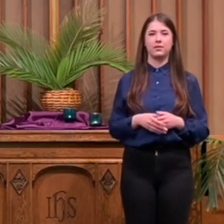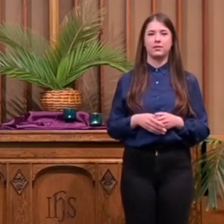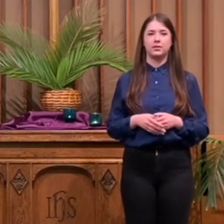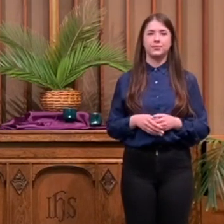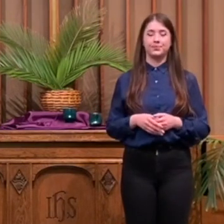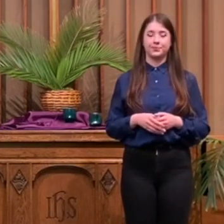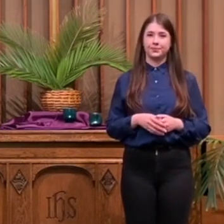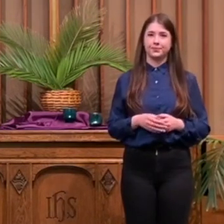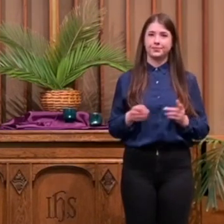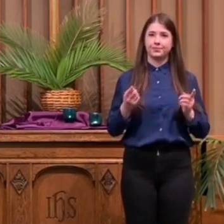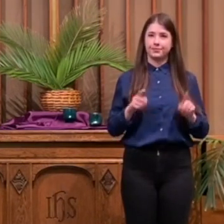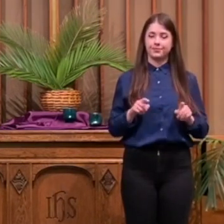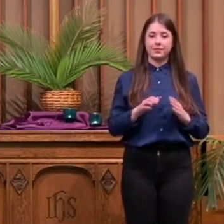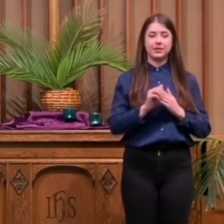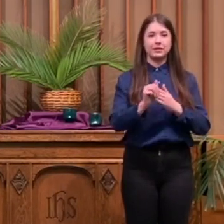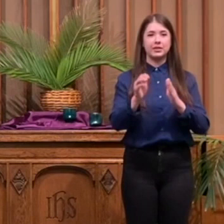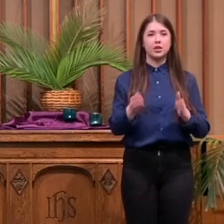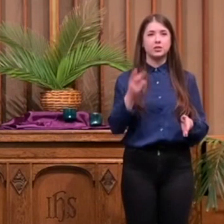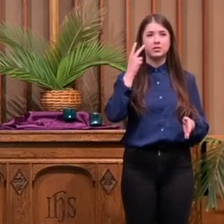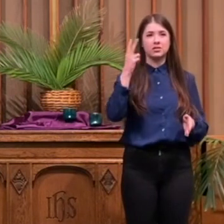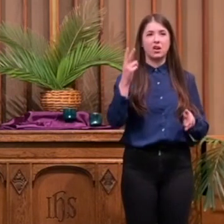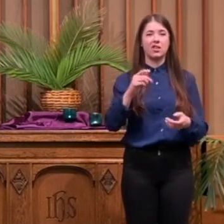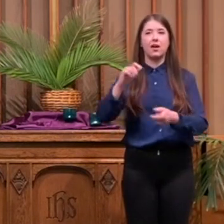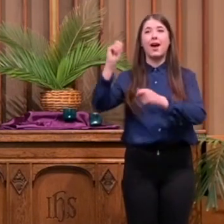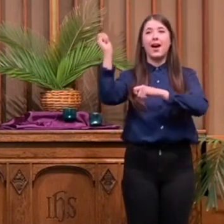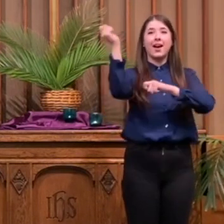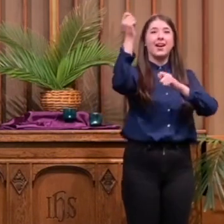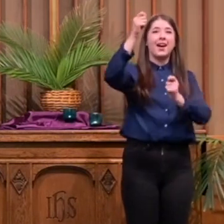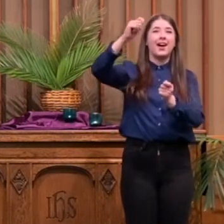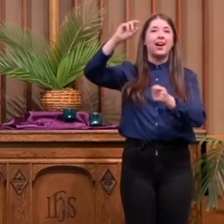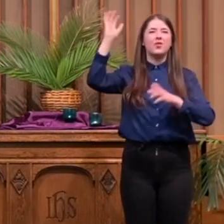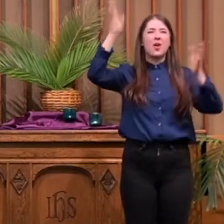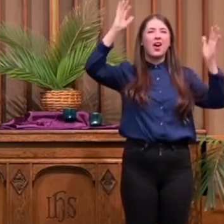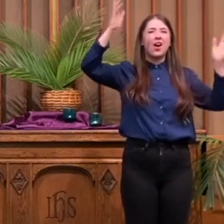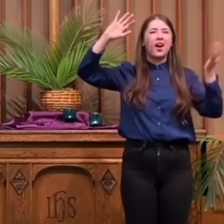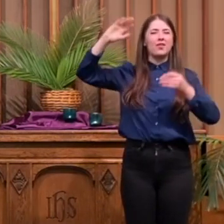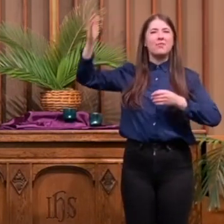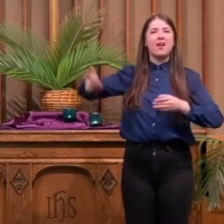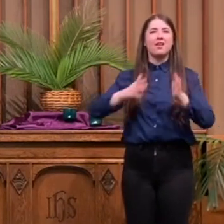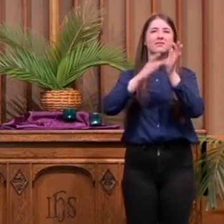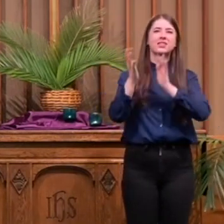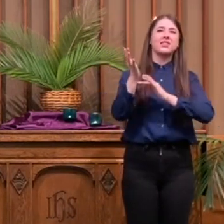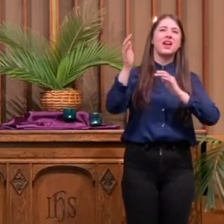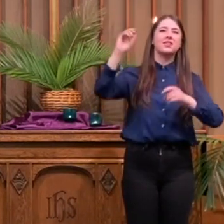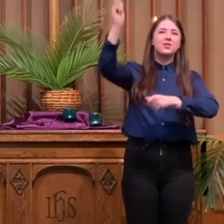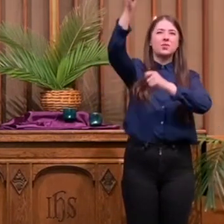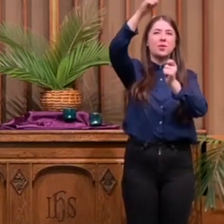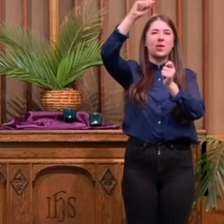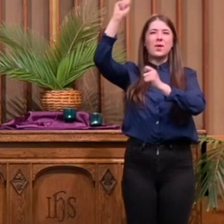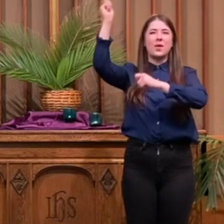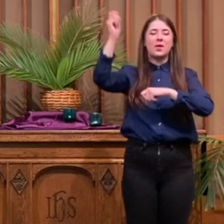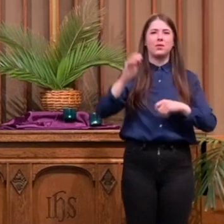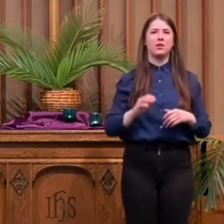And once these leaders saw the palm-waving, wild welcome of Jesus by the